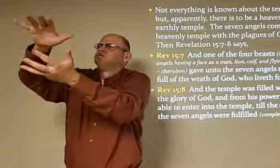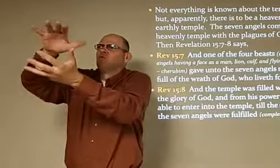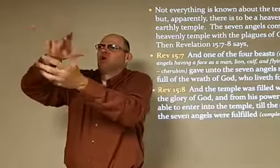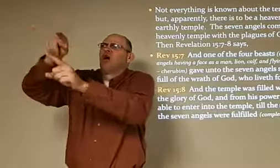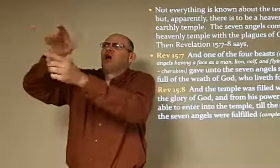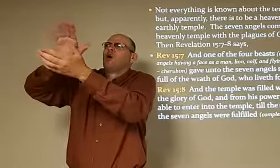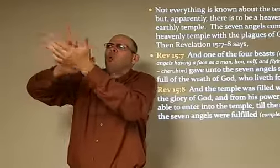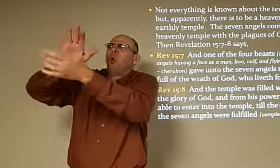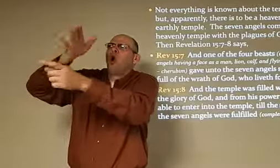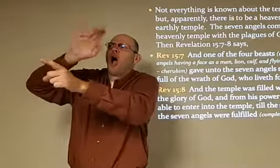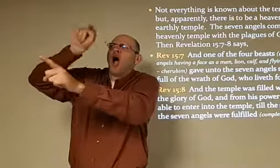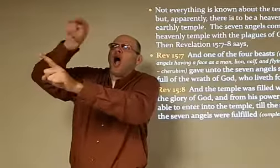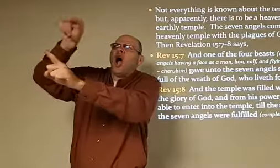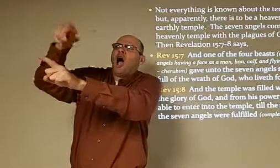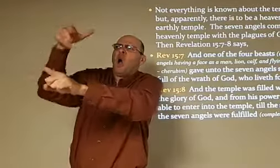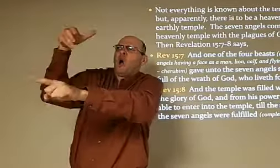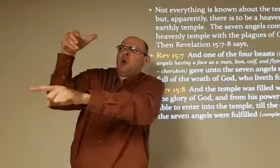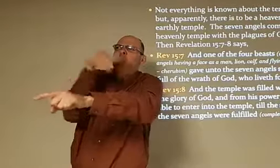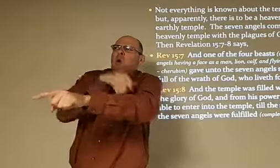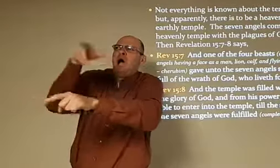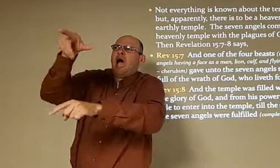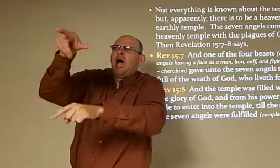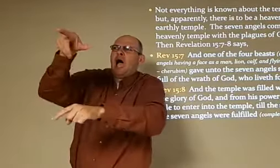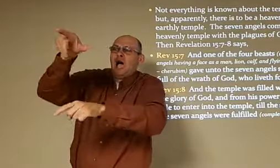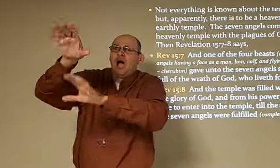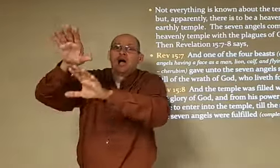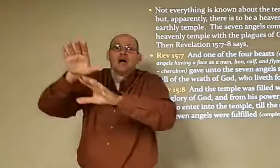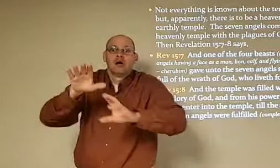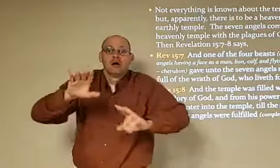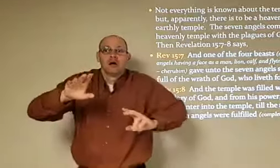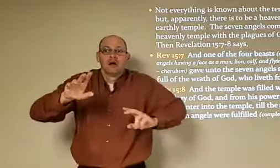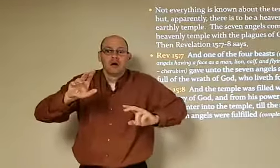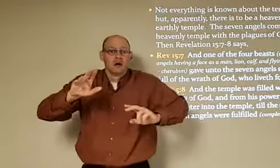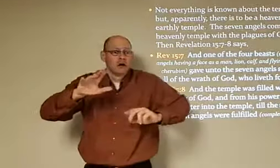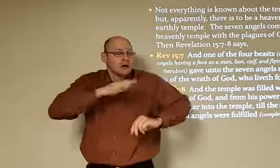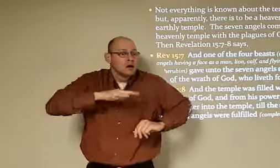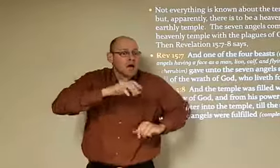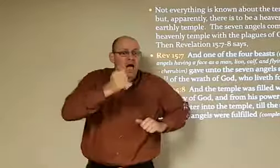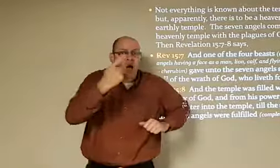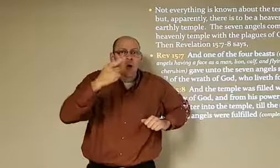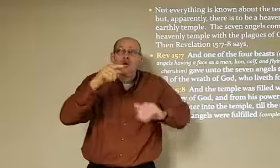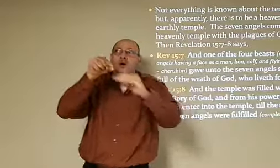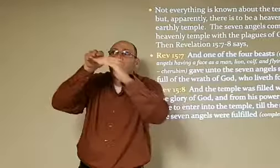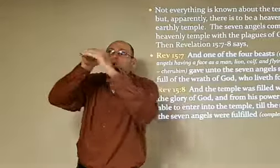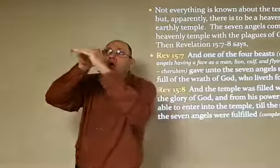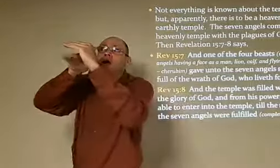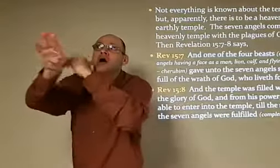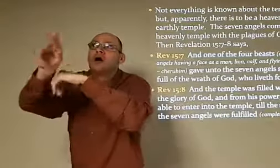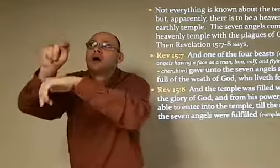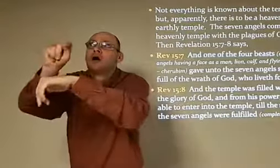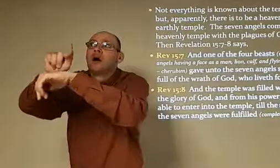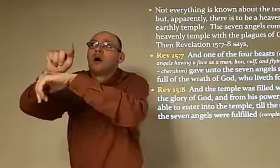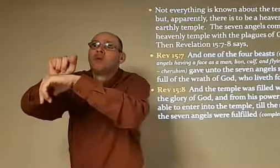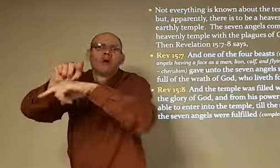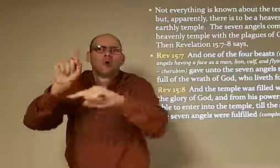There was the temple, and it was smoke-filled, and the glory of God was there. Everyone, they could not,